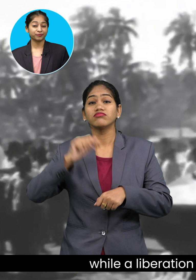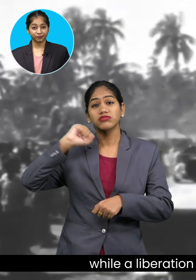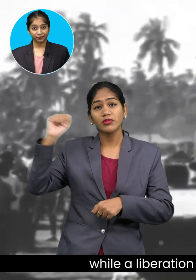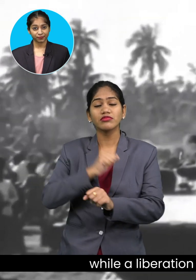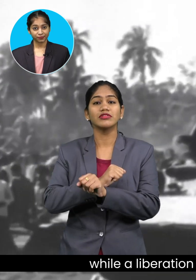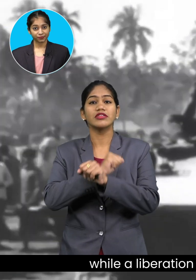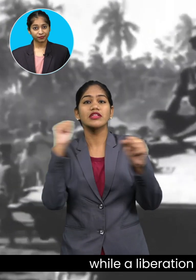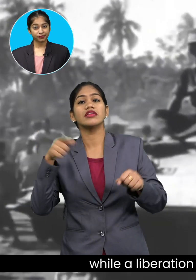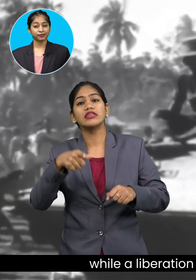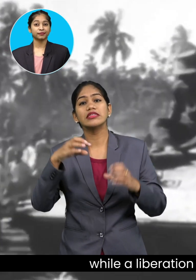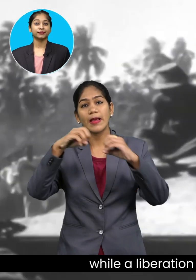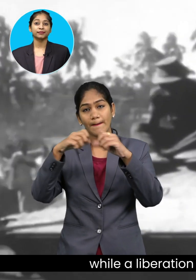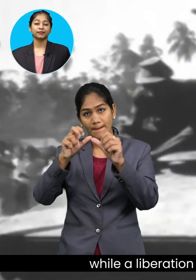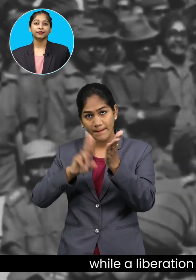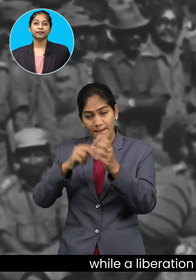began.